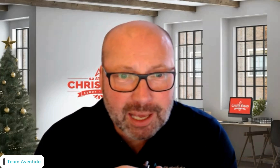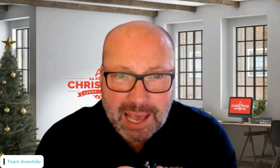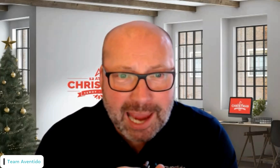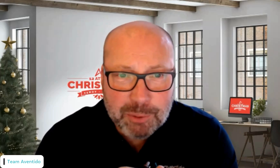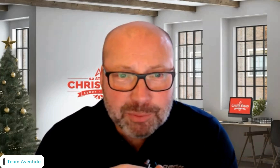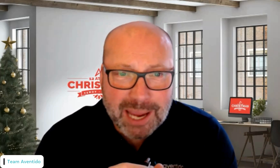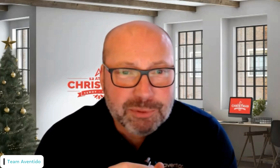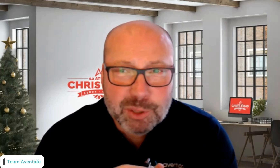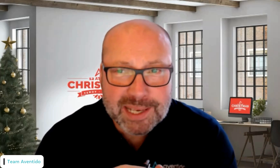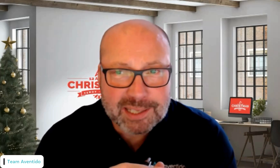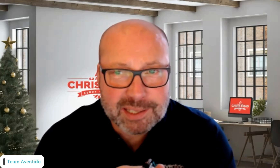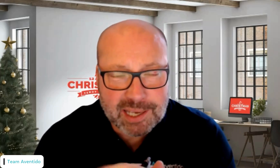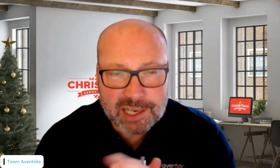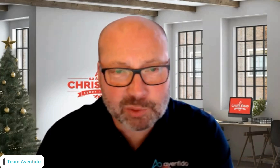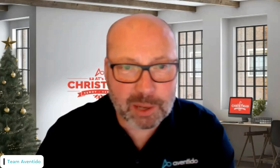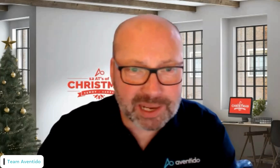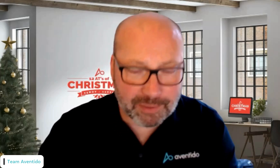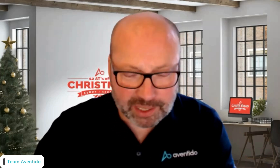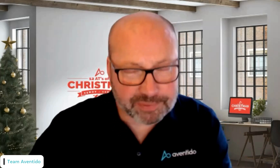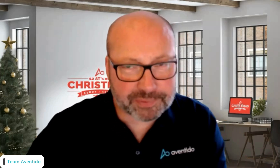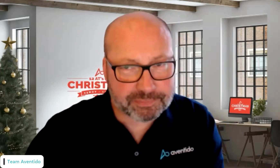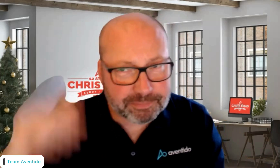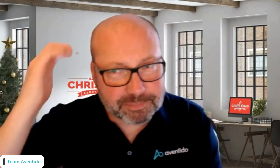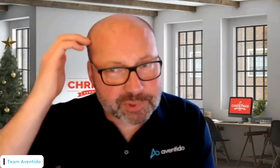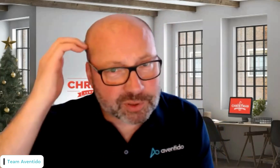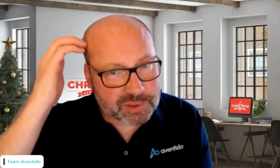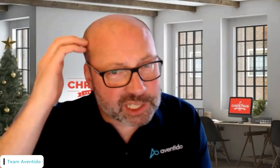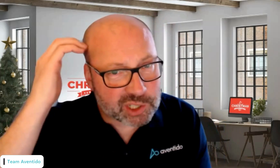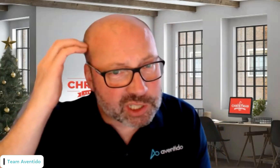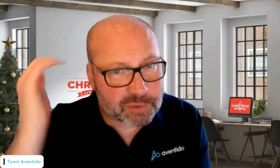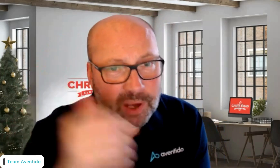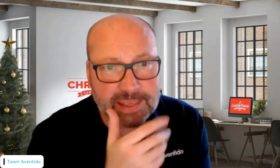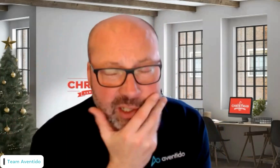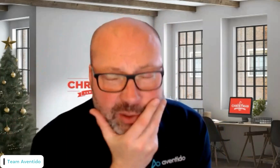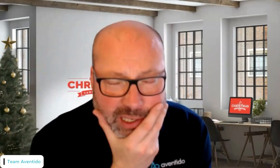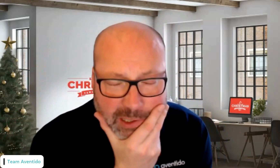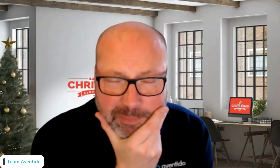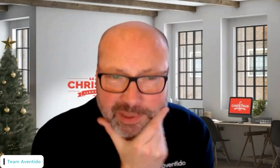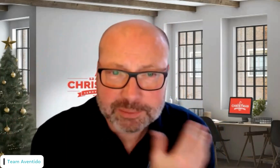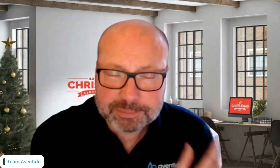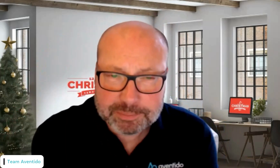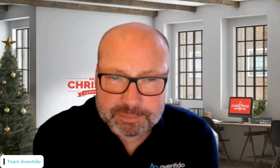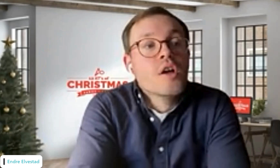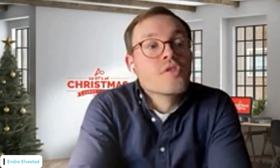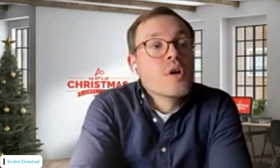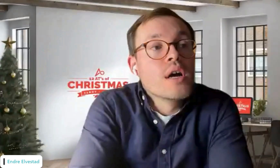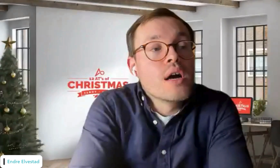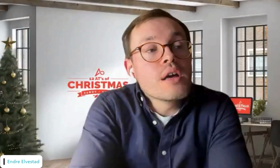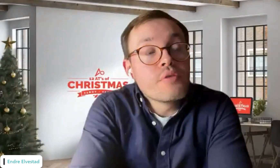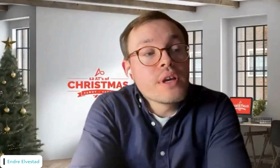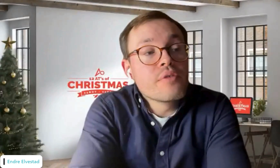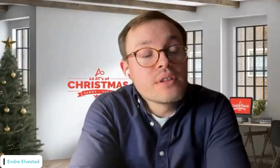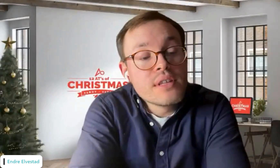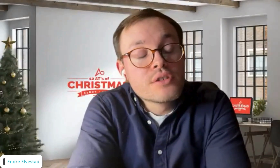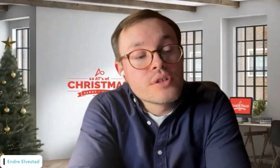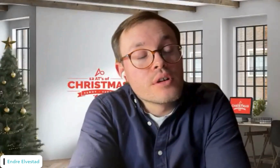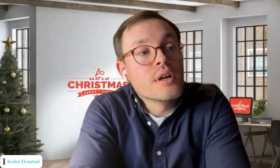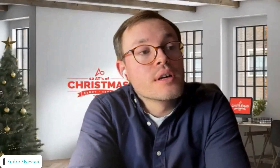How do we get to the stage where we have enough sort of teachers to provide that, do you think? So I think teacher, and